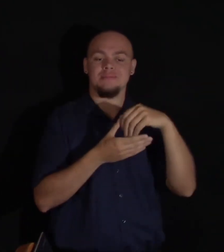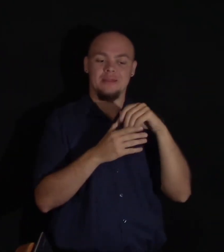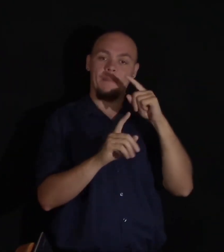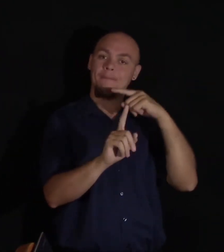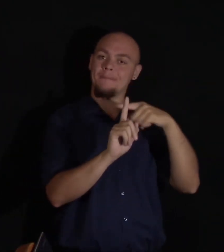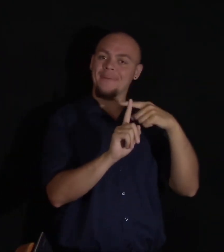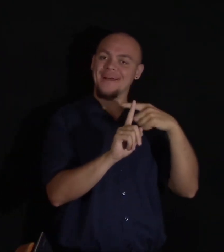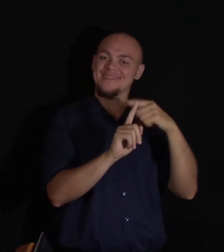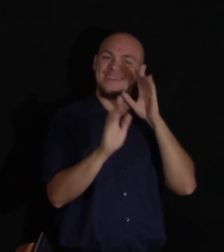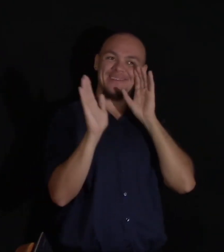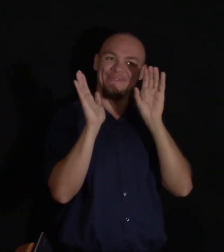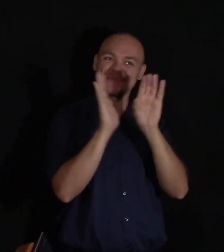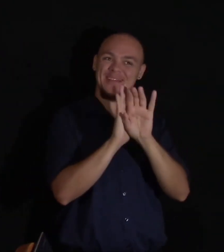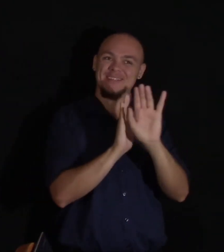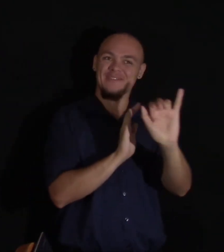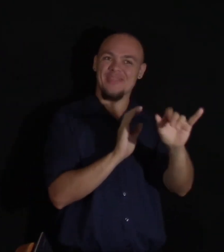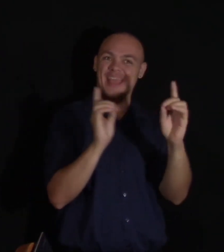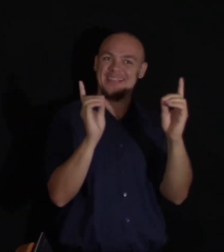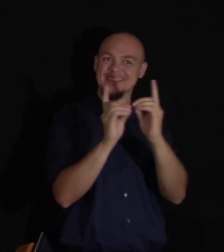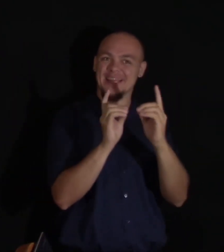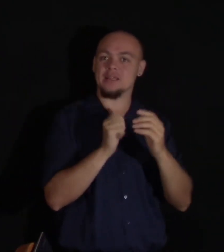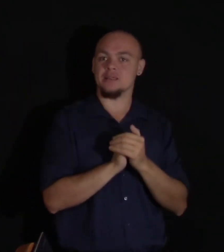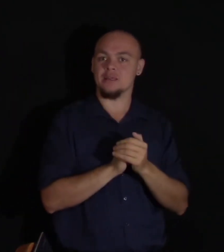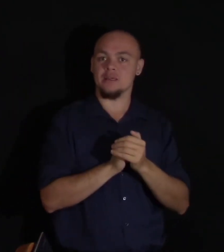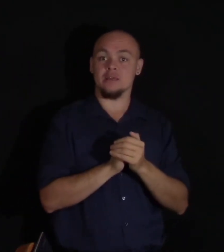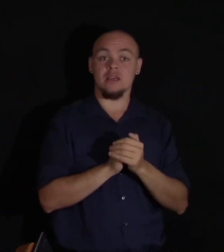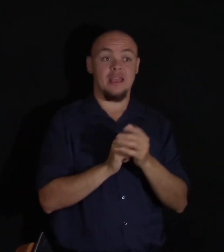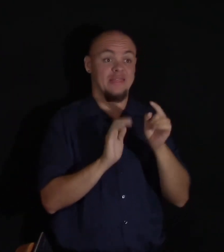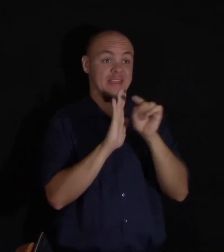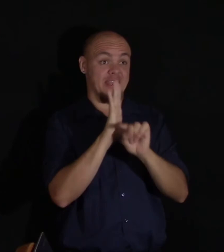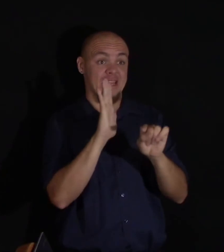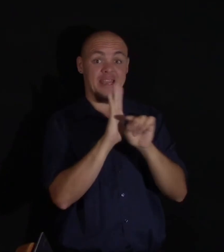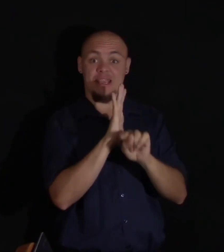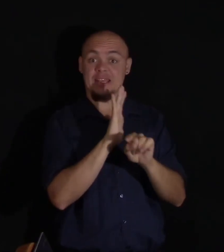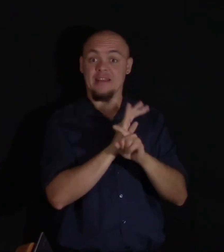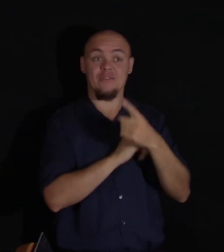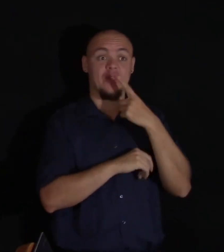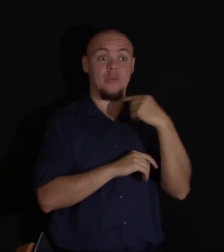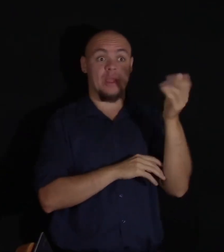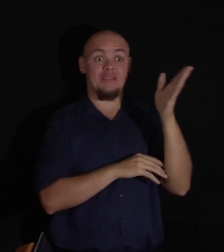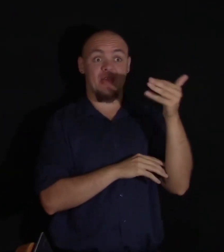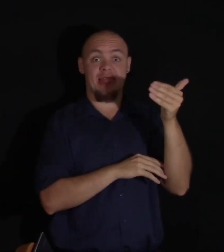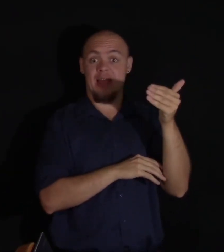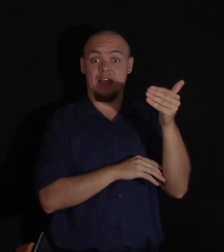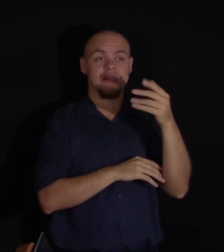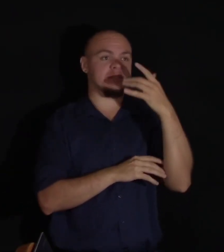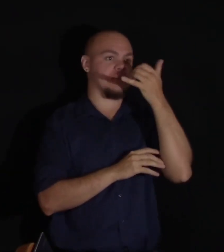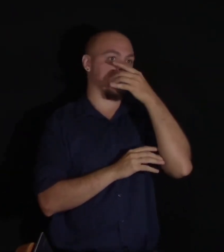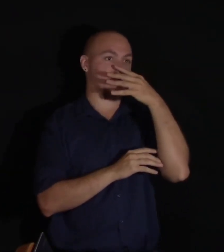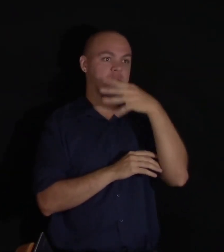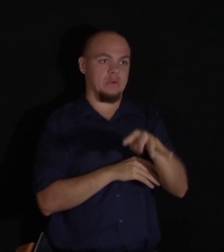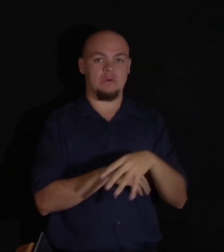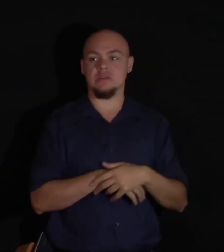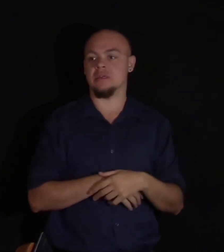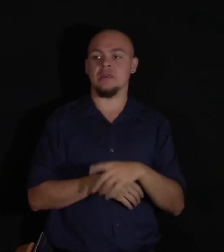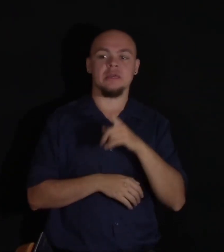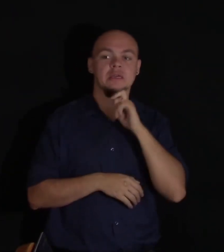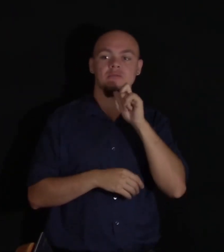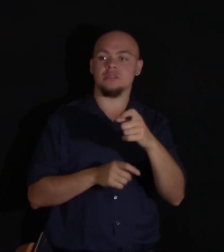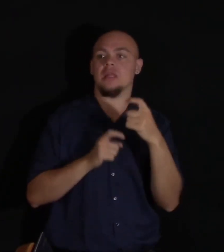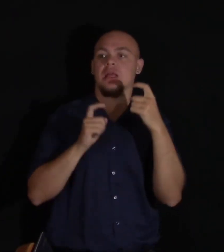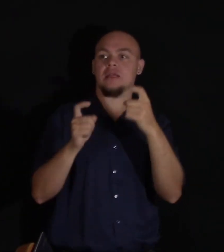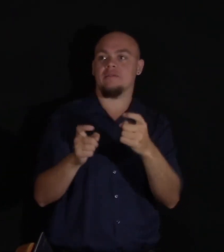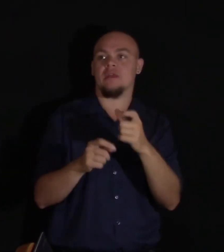picture of her date, and she rejects information of negative ones, like he was not generous and didn't treat